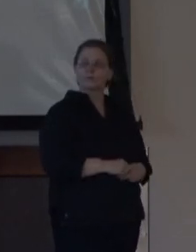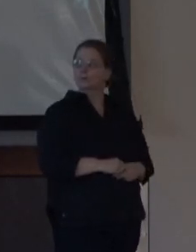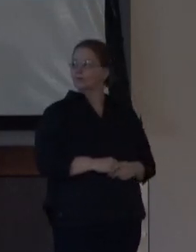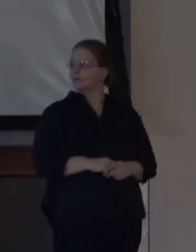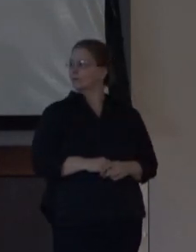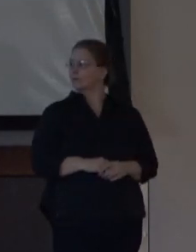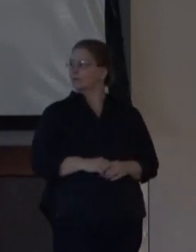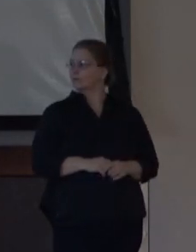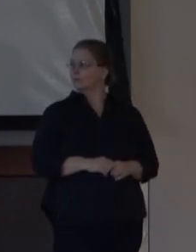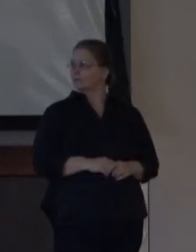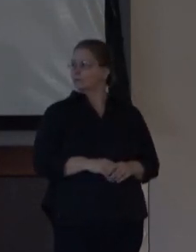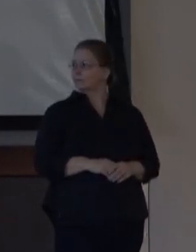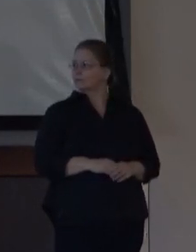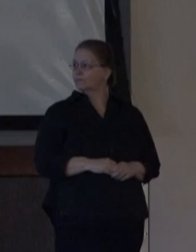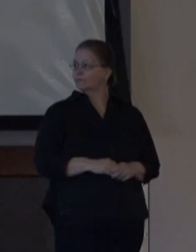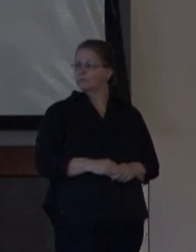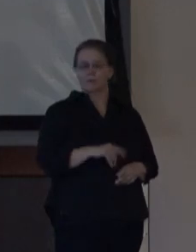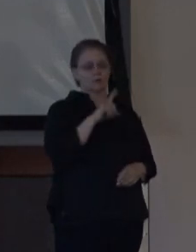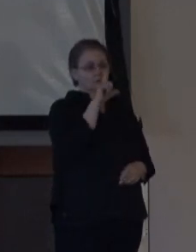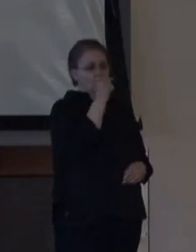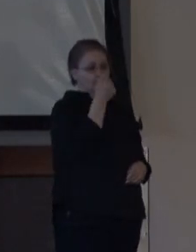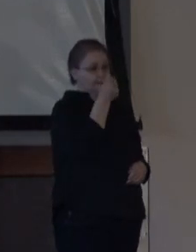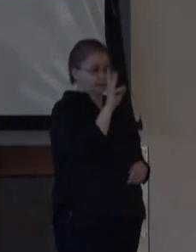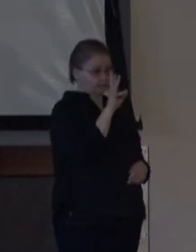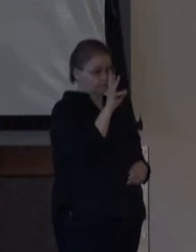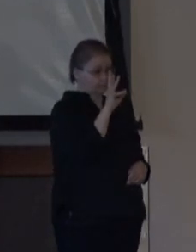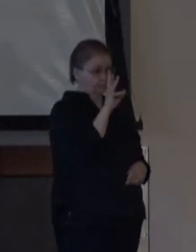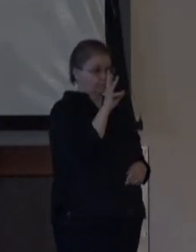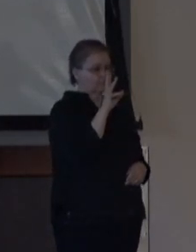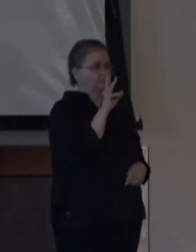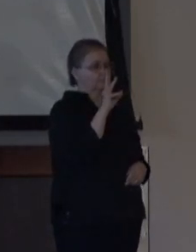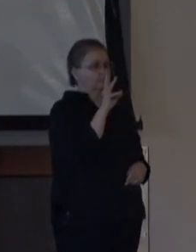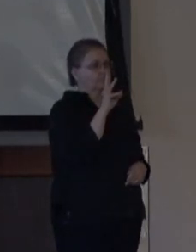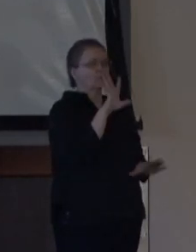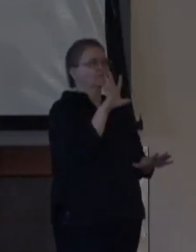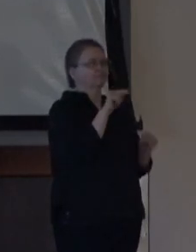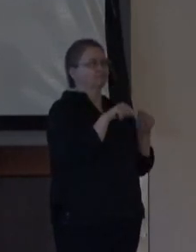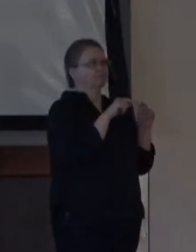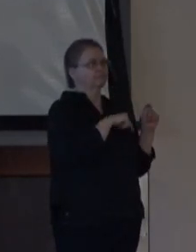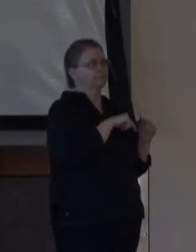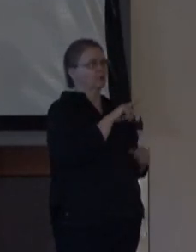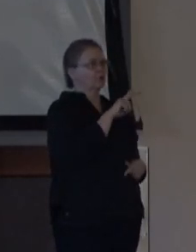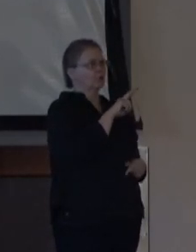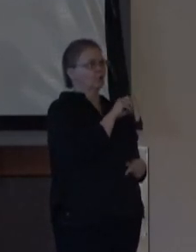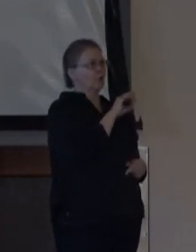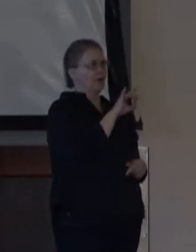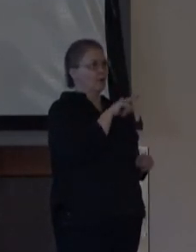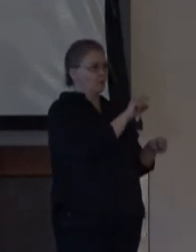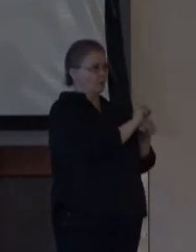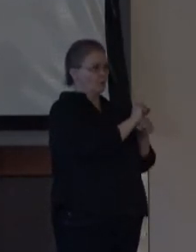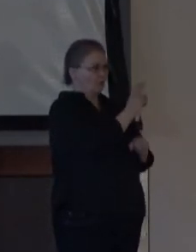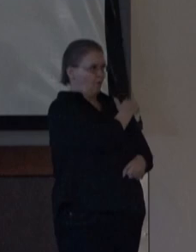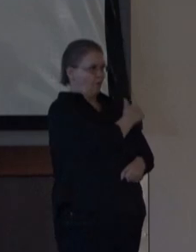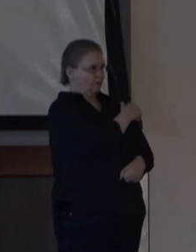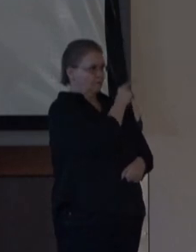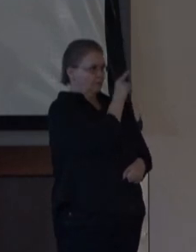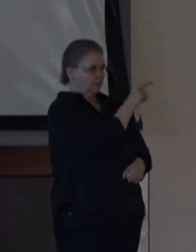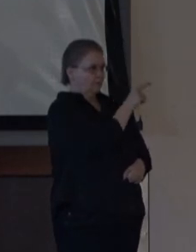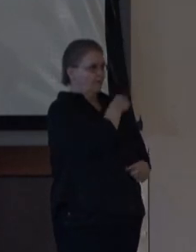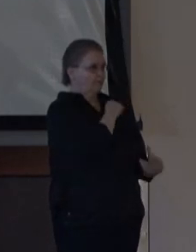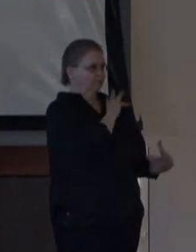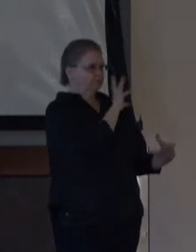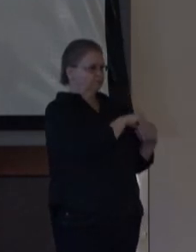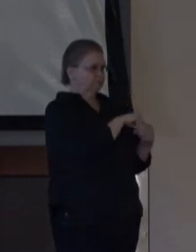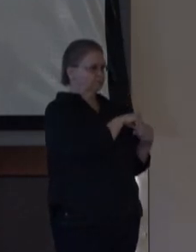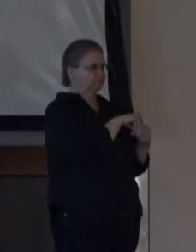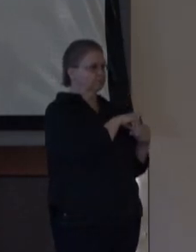So in 2016, well, I'll back up. In 2008, while I was working at the hospital, I got